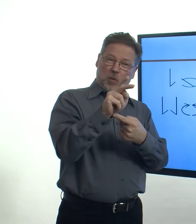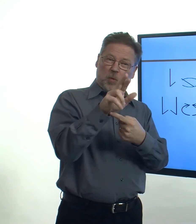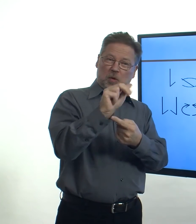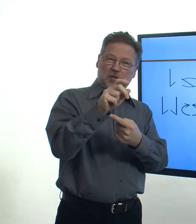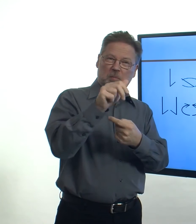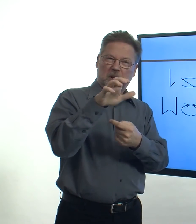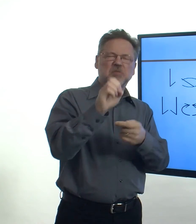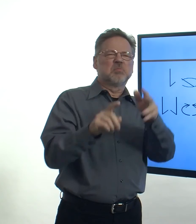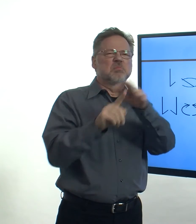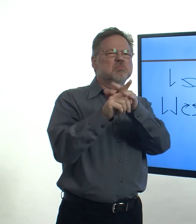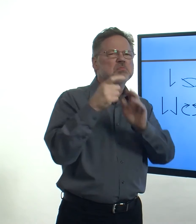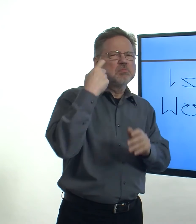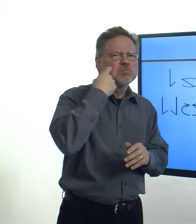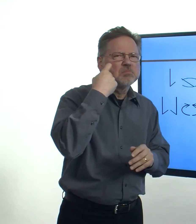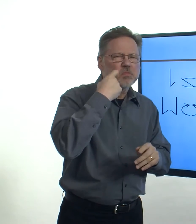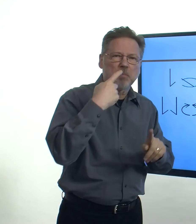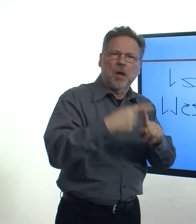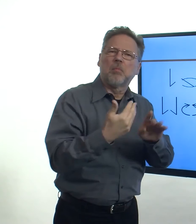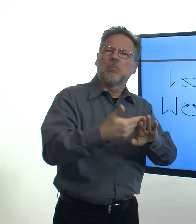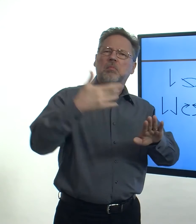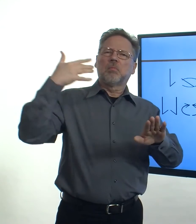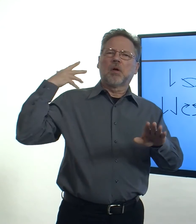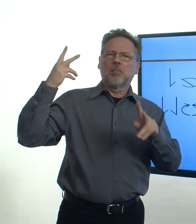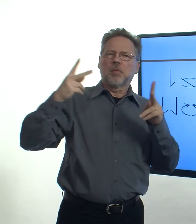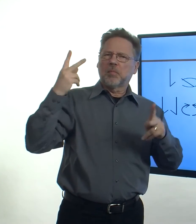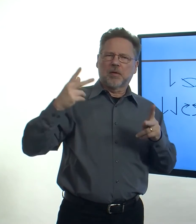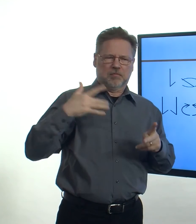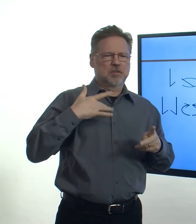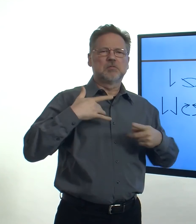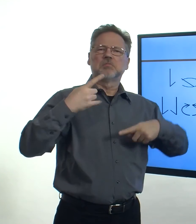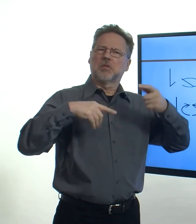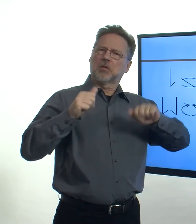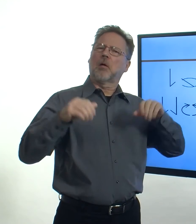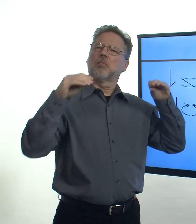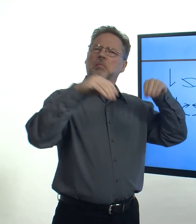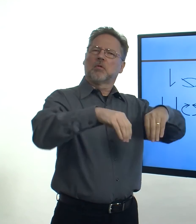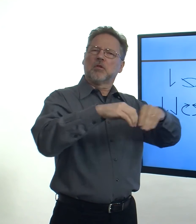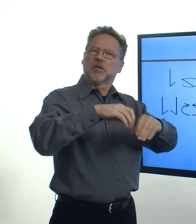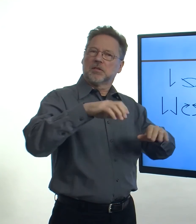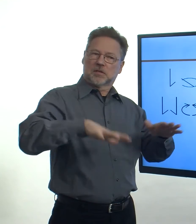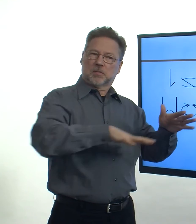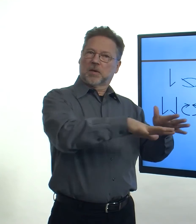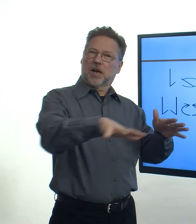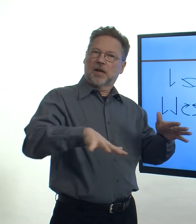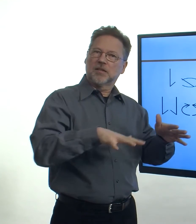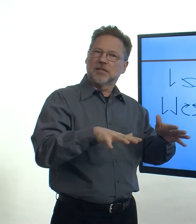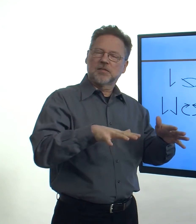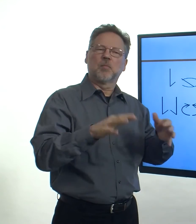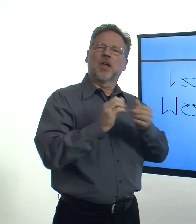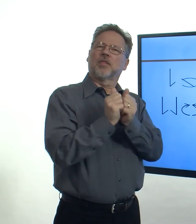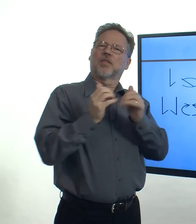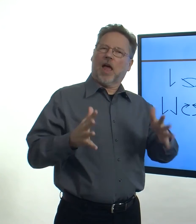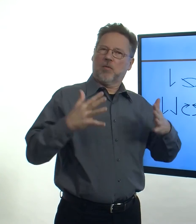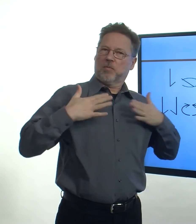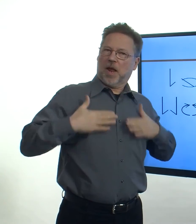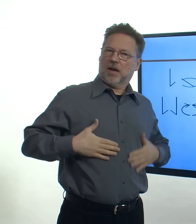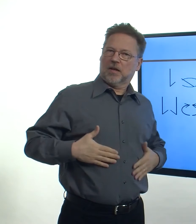neutral space is relatively recent, it has long been recognized that signs can be used in that space without using the body